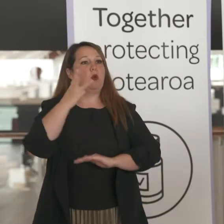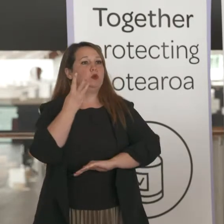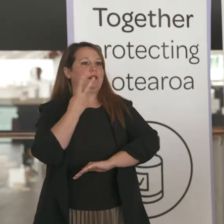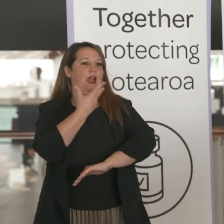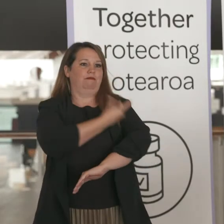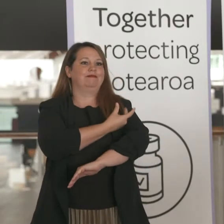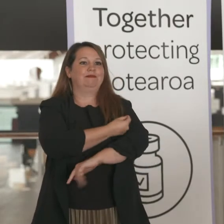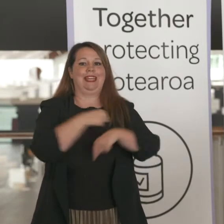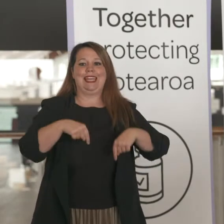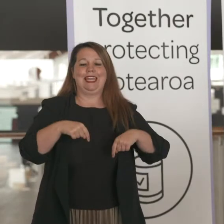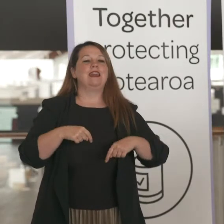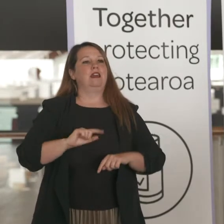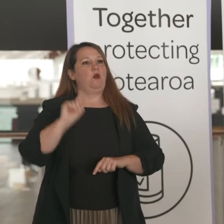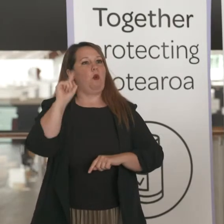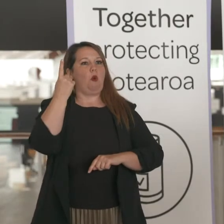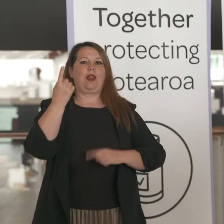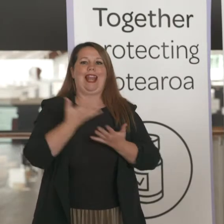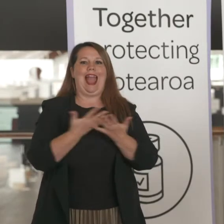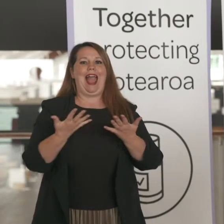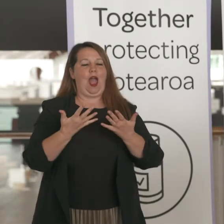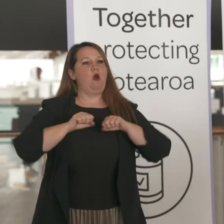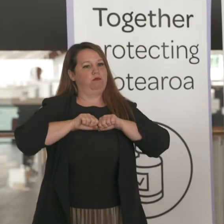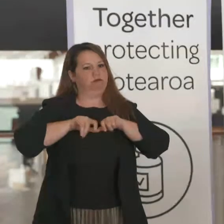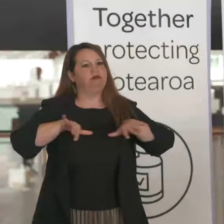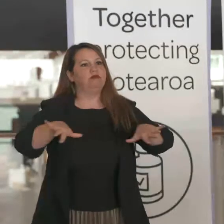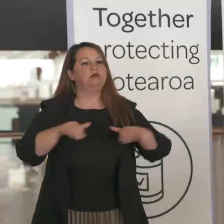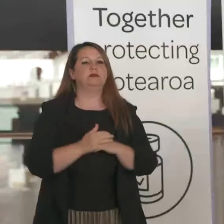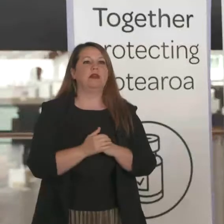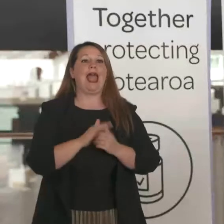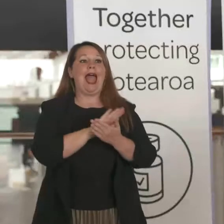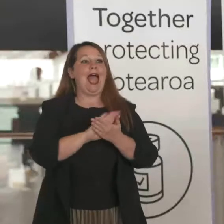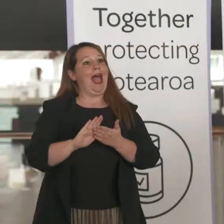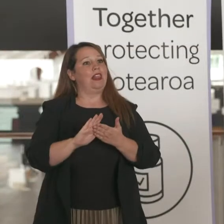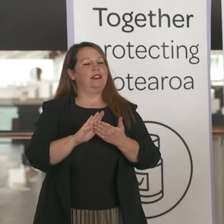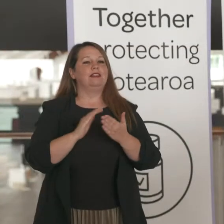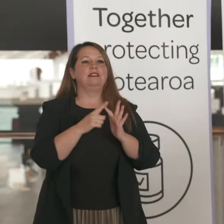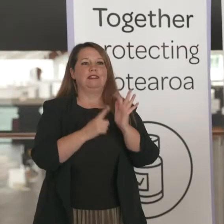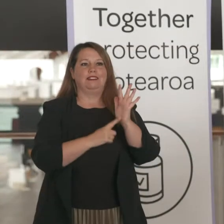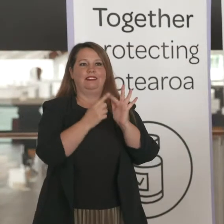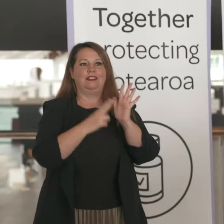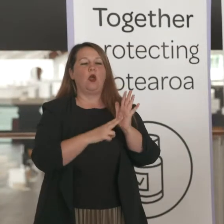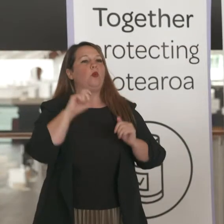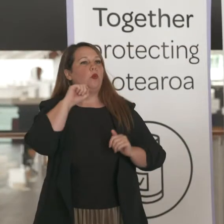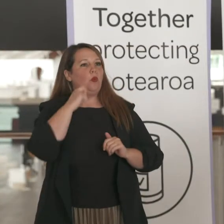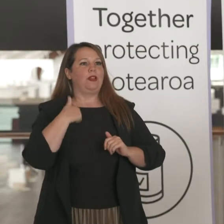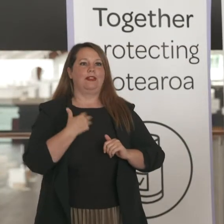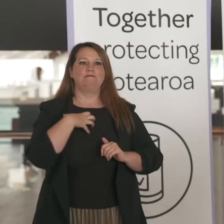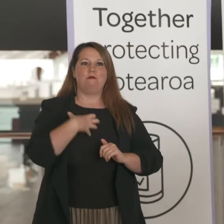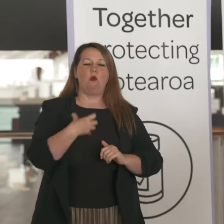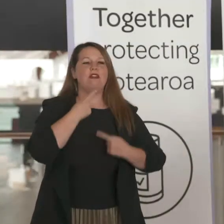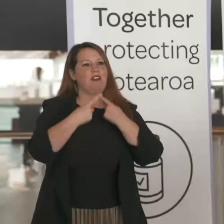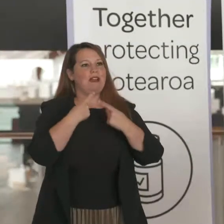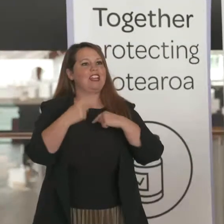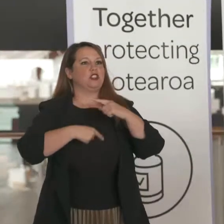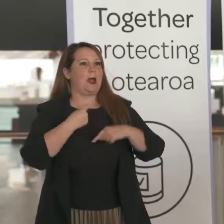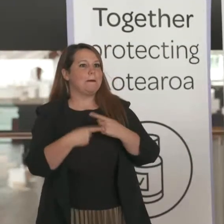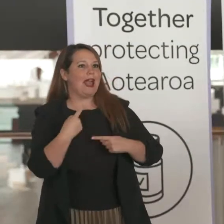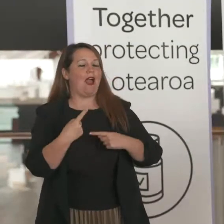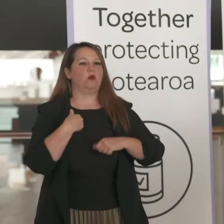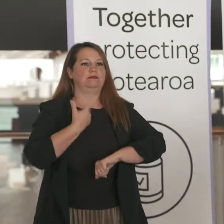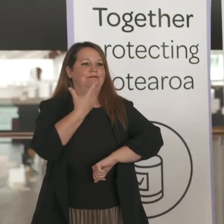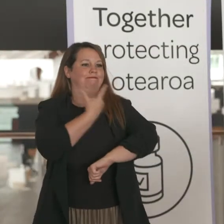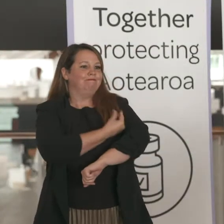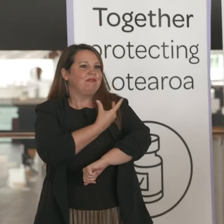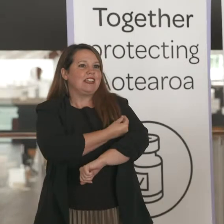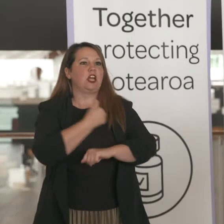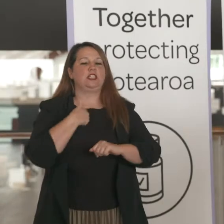Auckland. Helen will answer any questions and provide some timely advice about the boosters. But first,